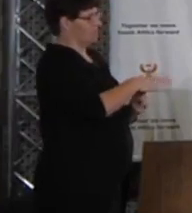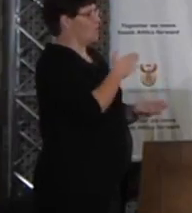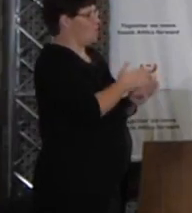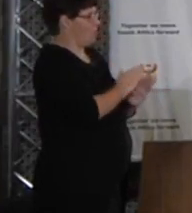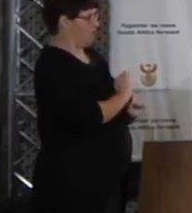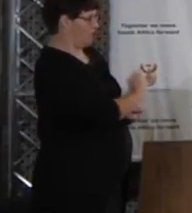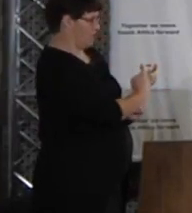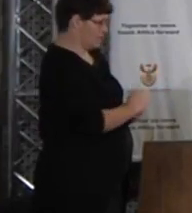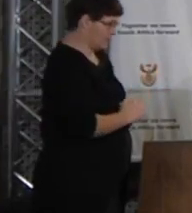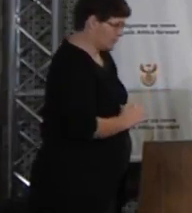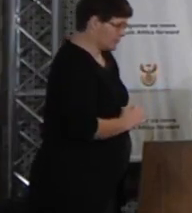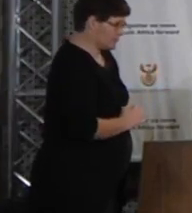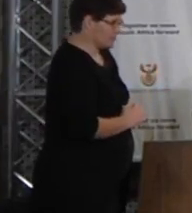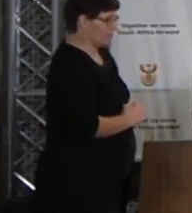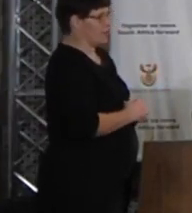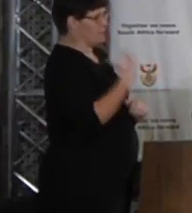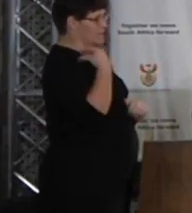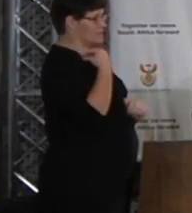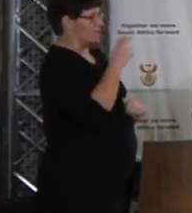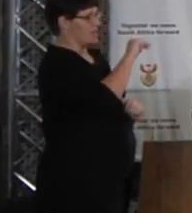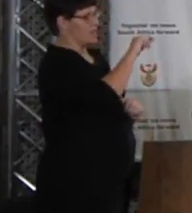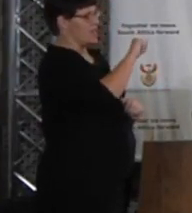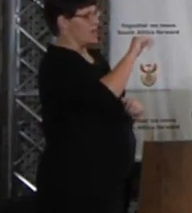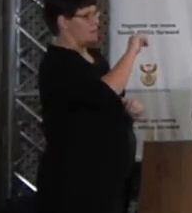operating in. Minister Lamola.